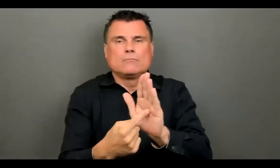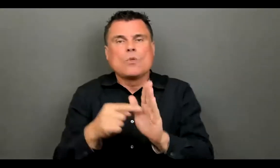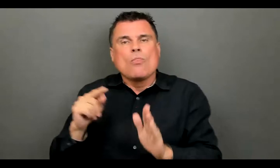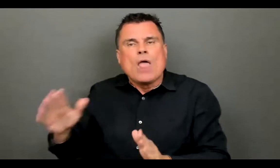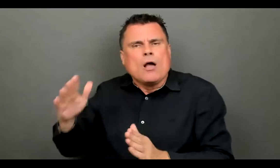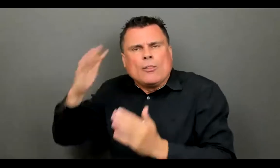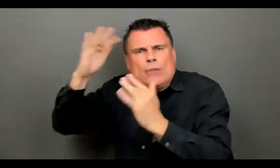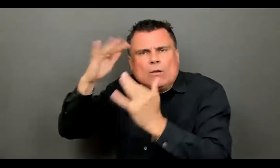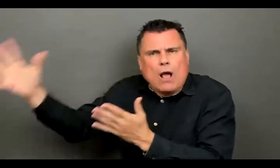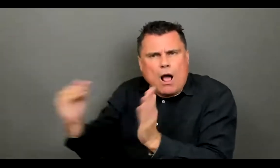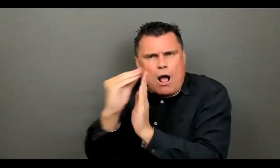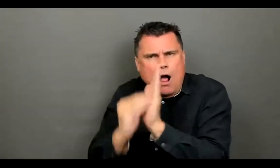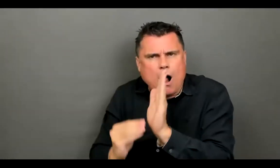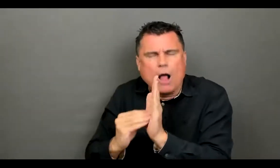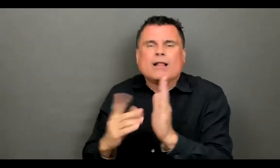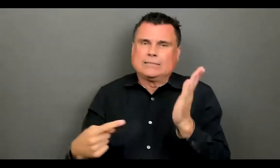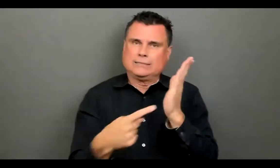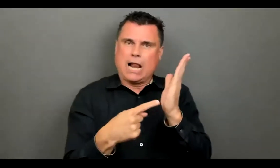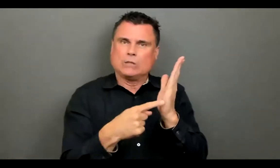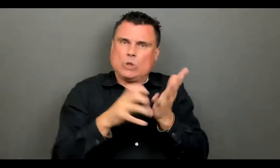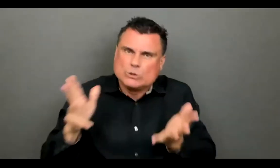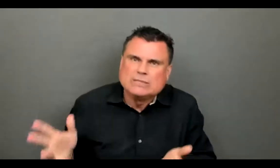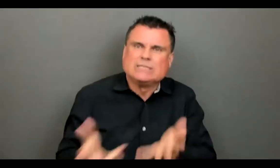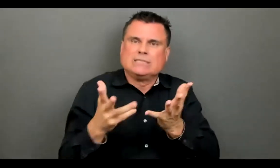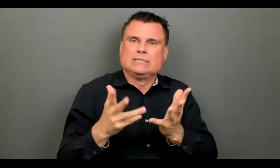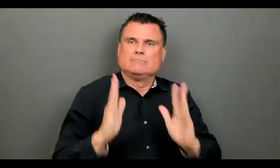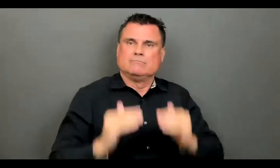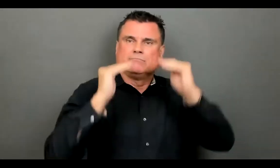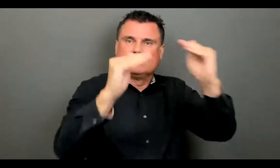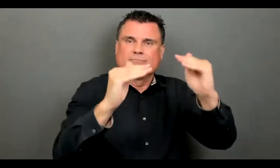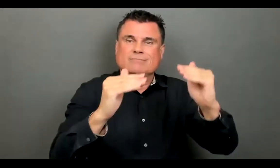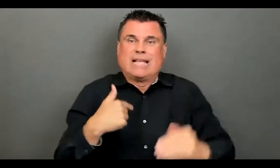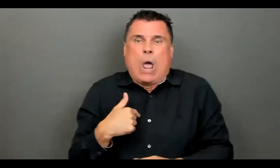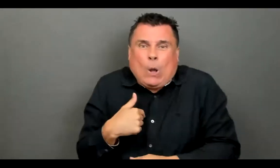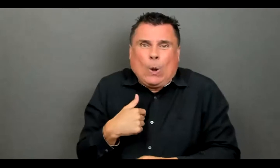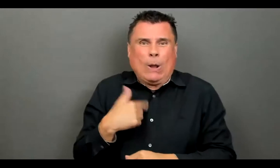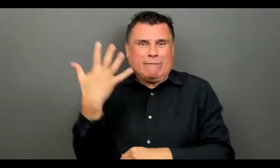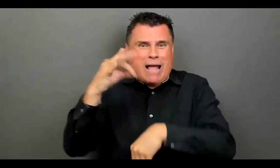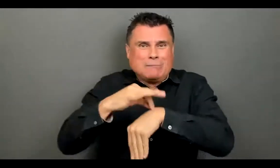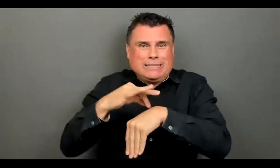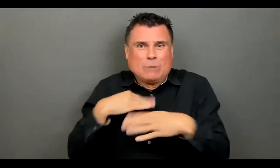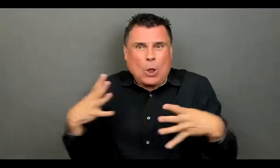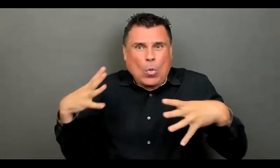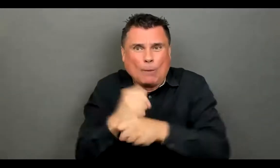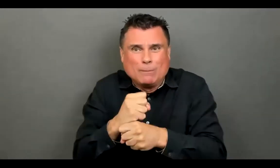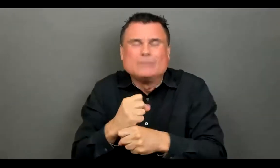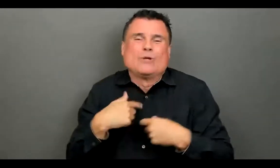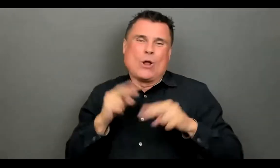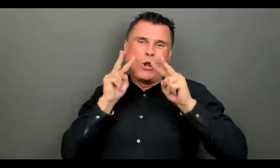up, but hopefully I've answered your question. I'm delighted to be here today and listen to the reflections from the other panelists. Thank you, over